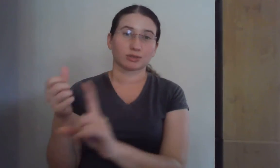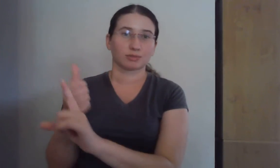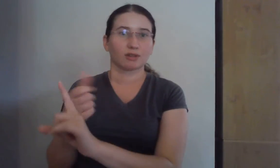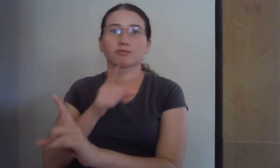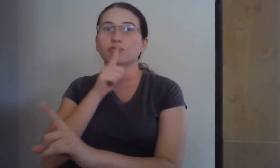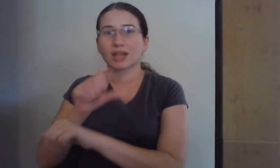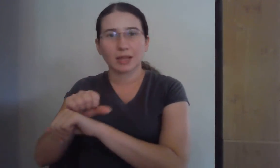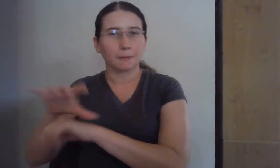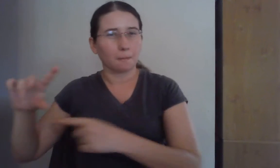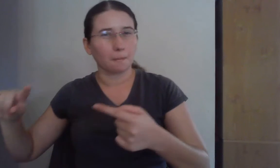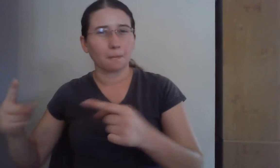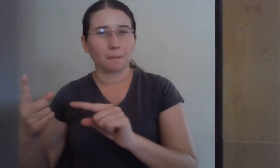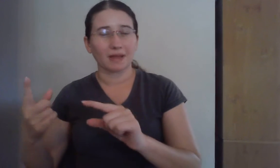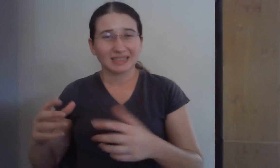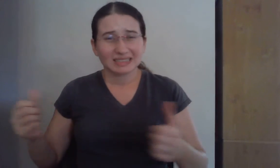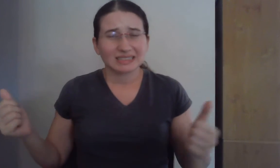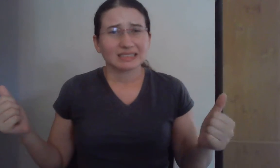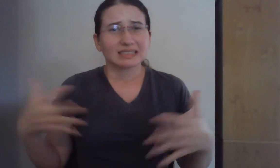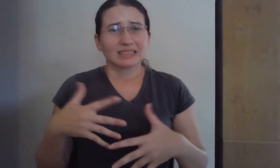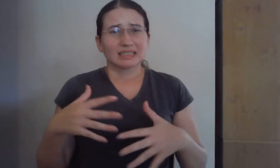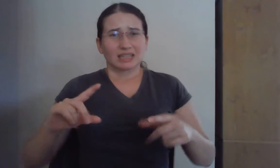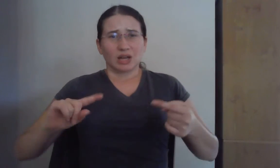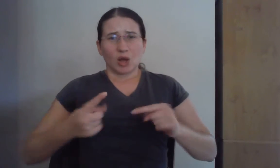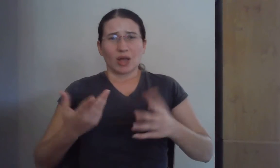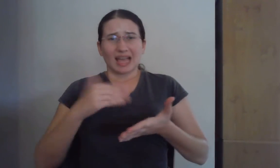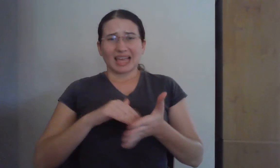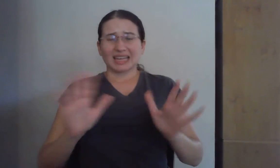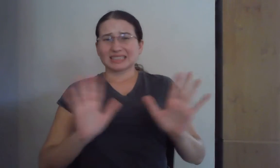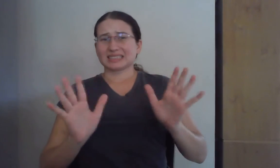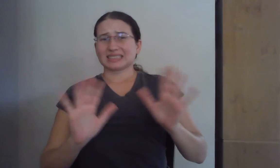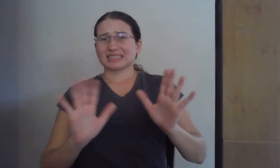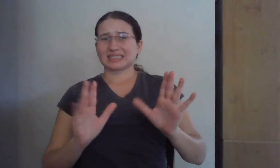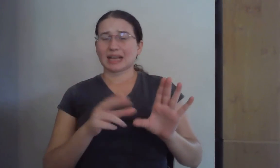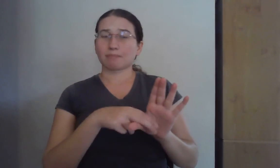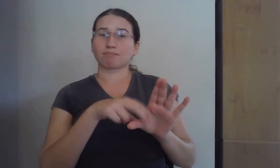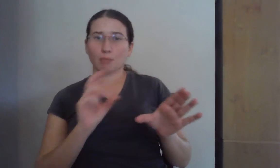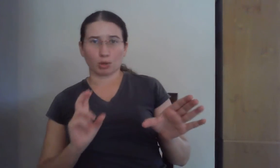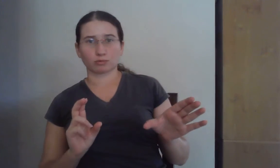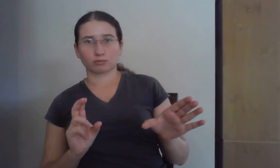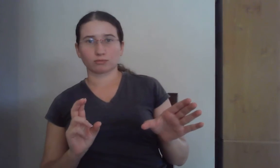afraid of getting hurt again, and pulled away when his insecurities got the best of him.